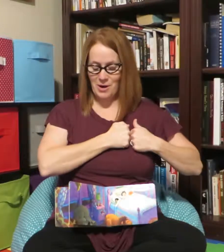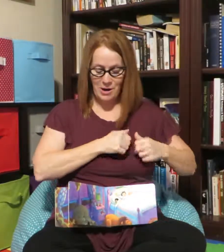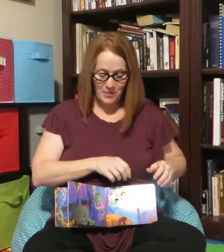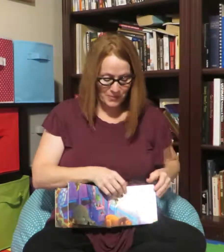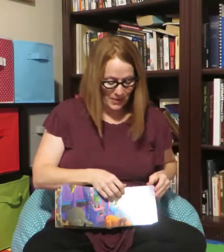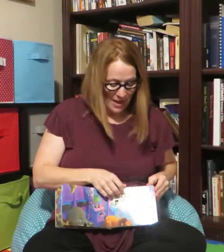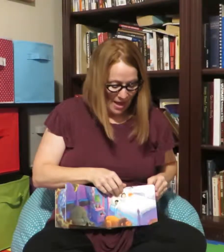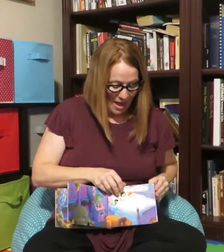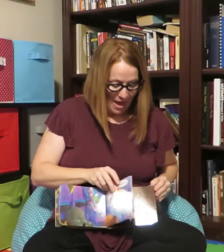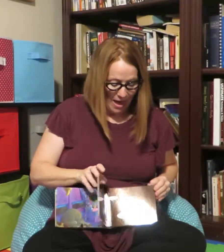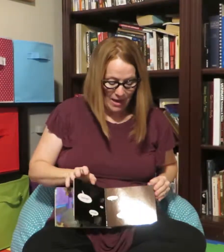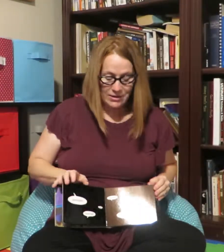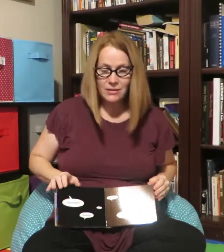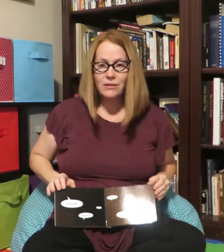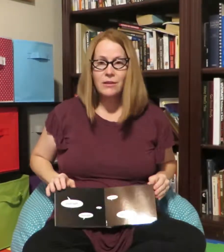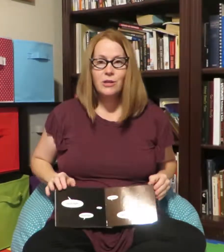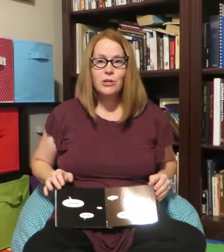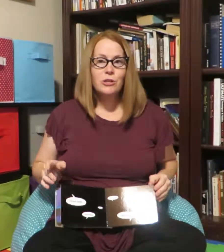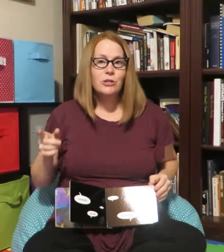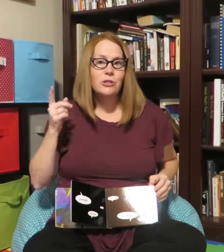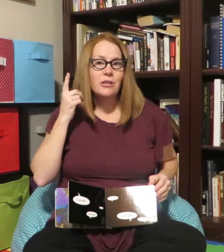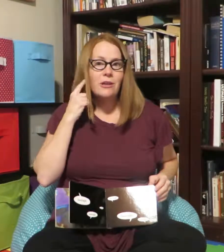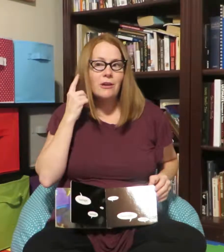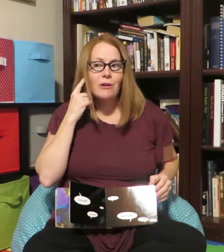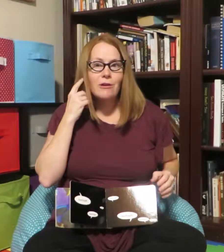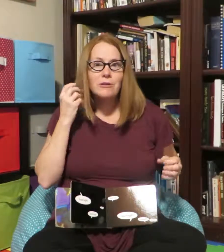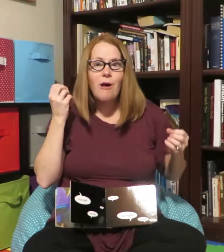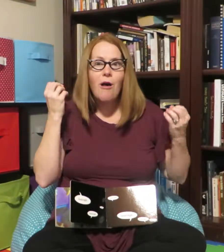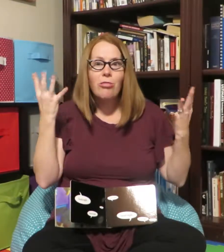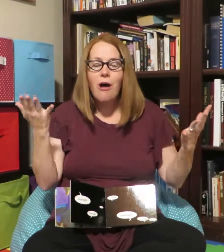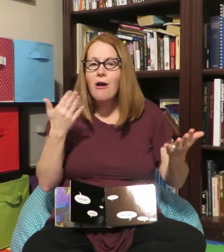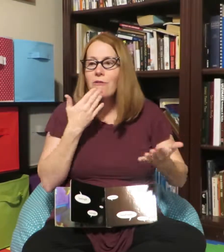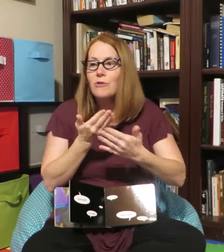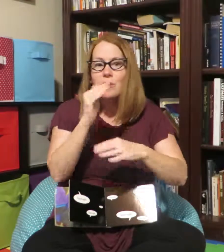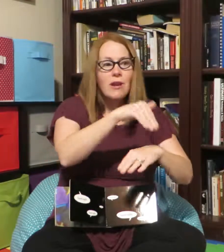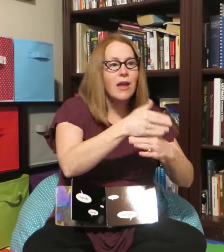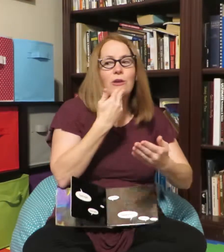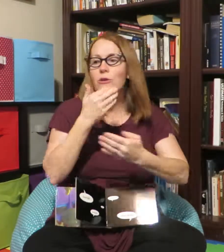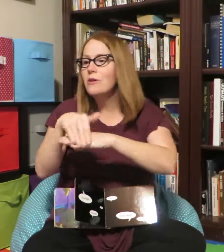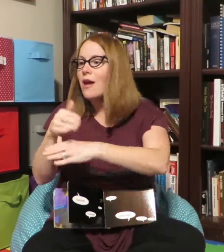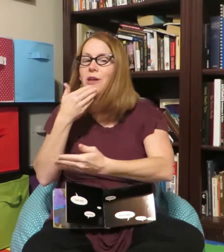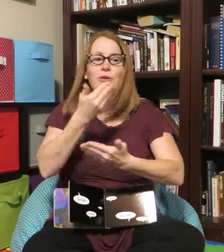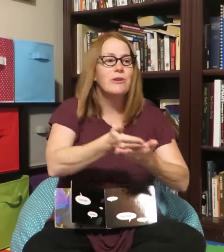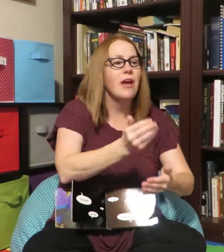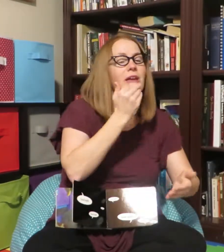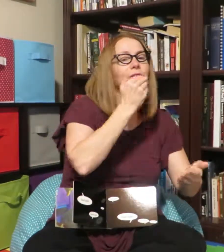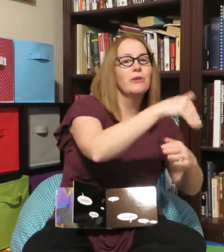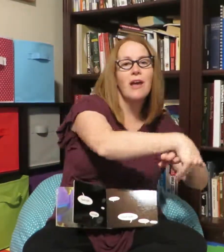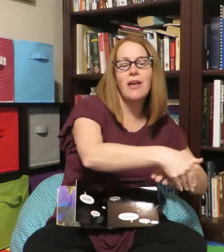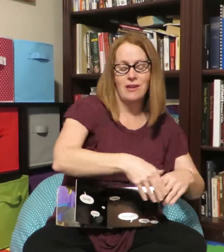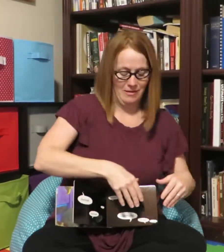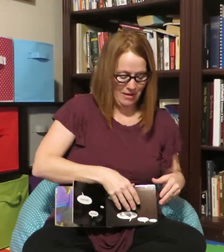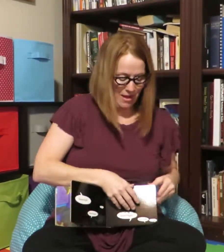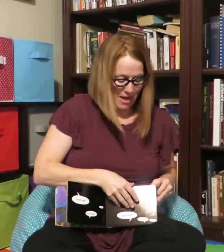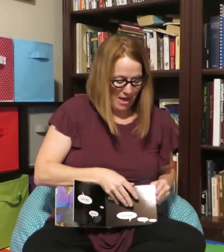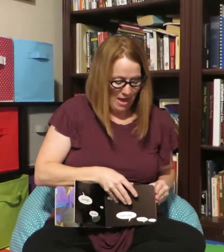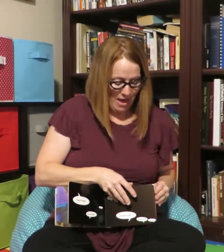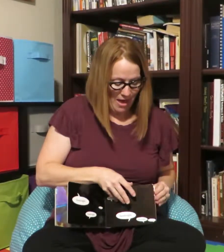sweetheart. And she hears a lot of good night, good night, good night, good night.